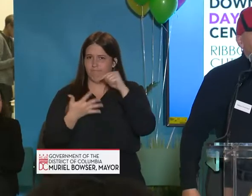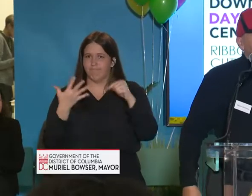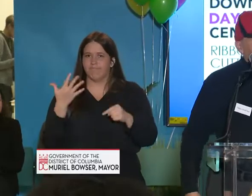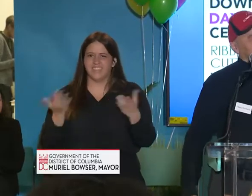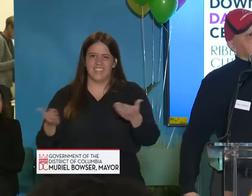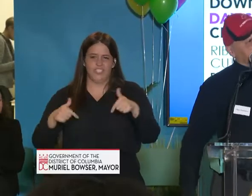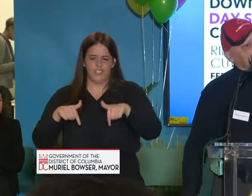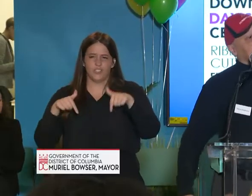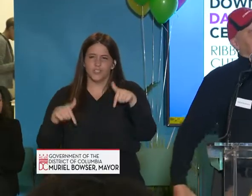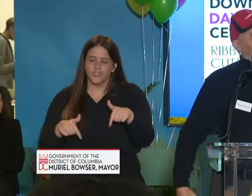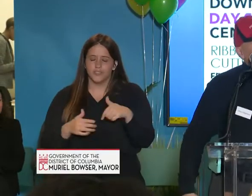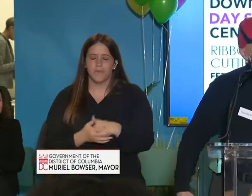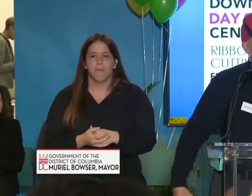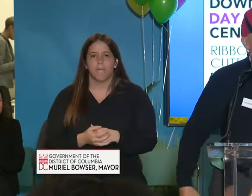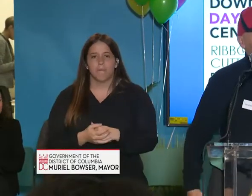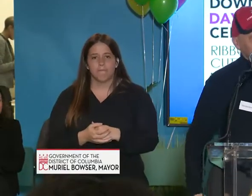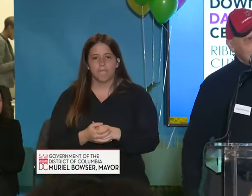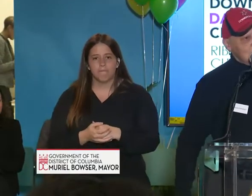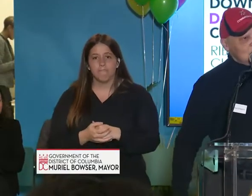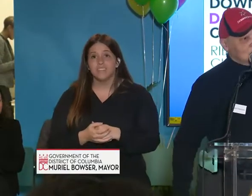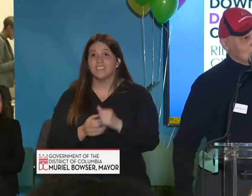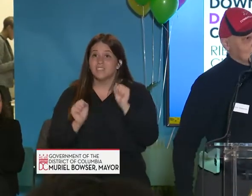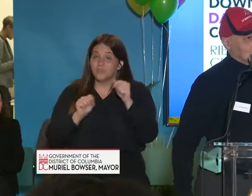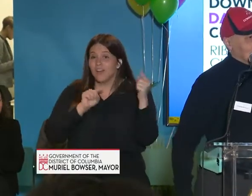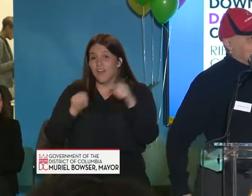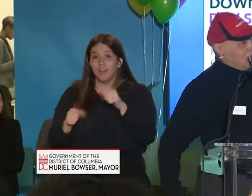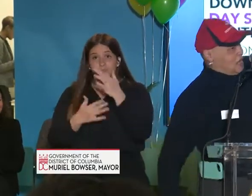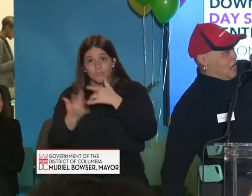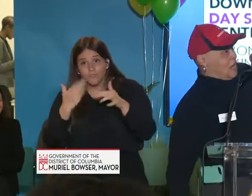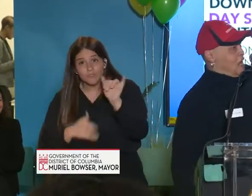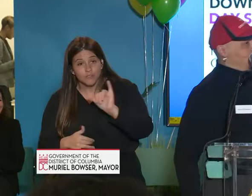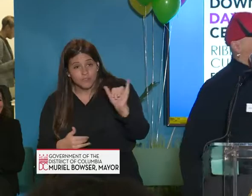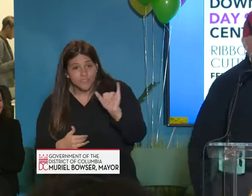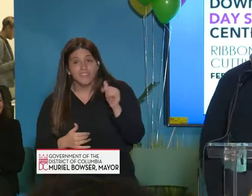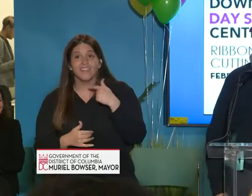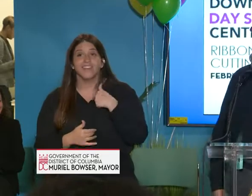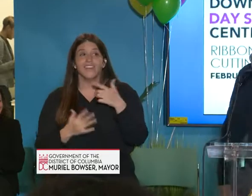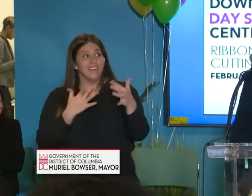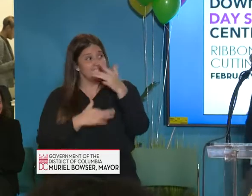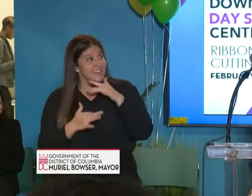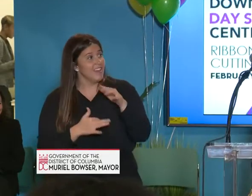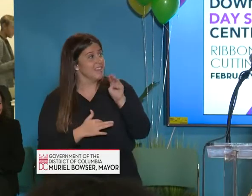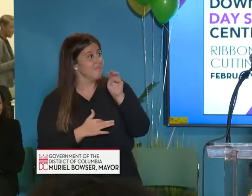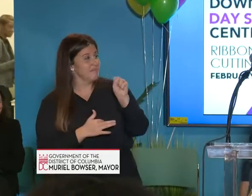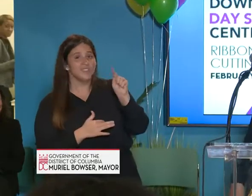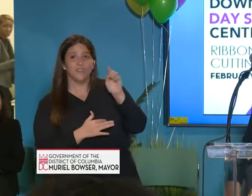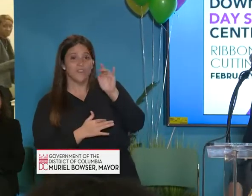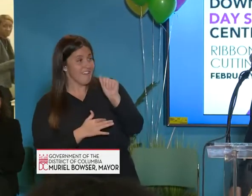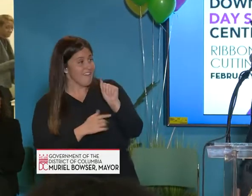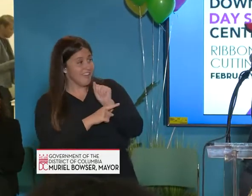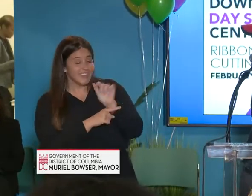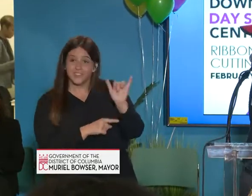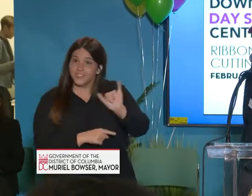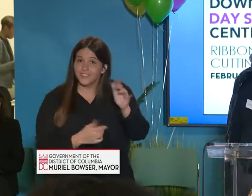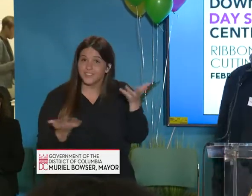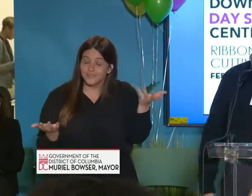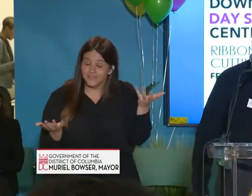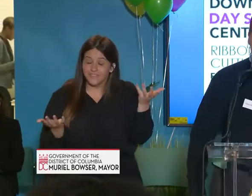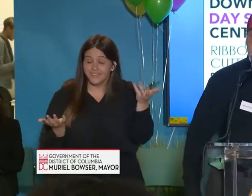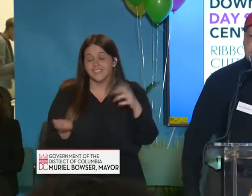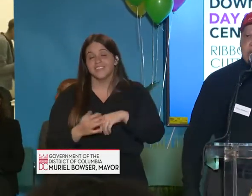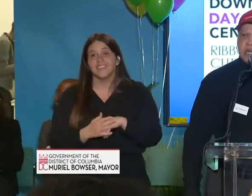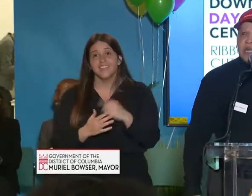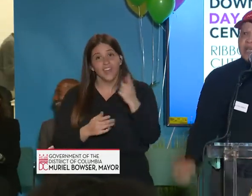me? And come down and socialize? And hang out with Miss Tokyo? What? Are